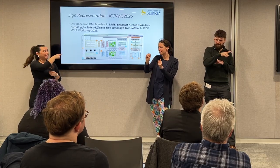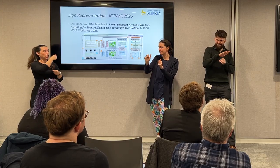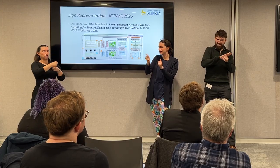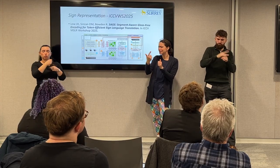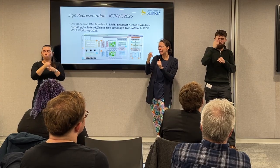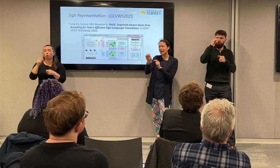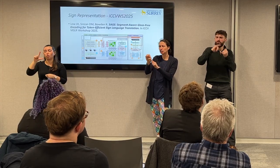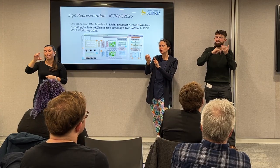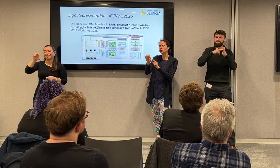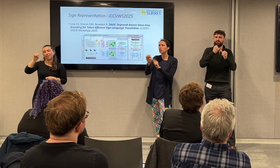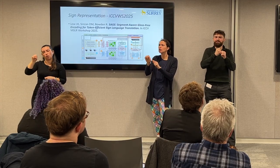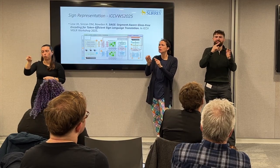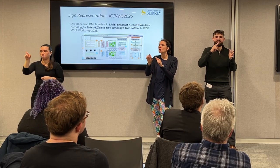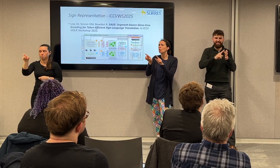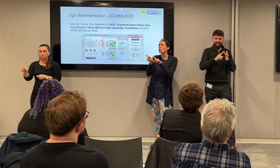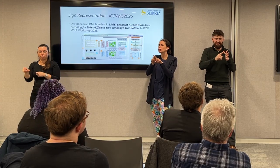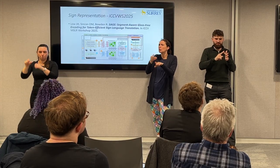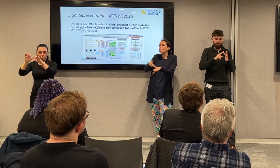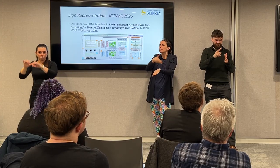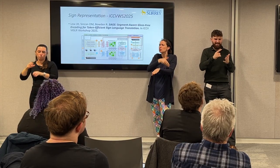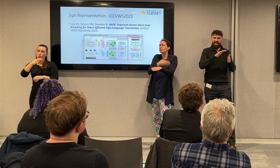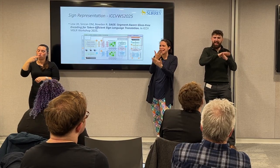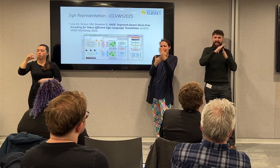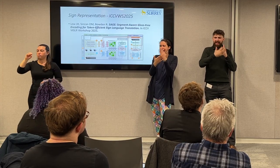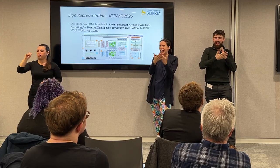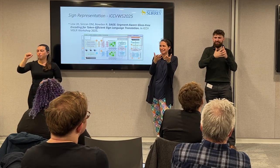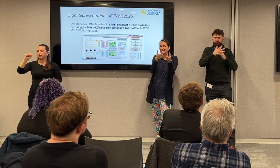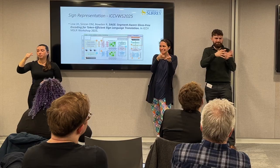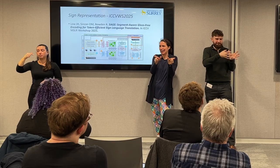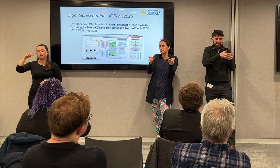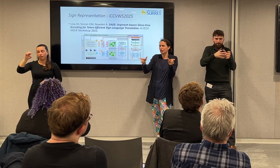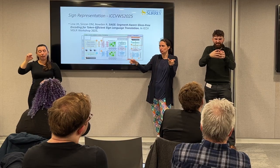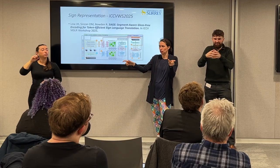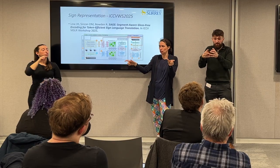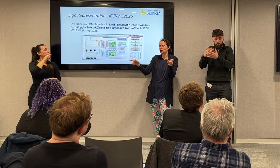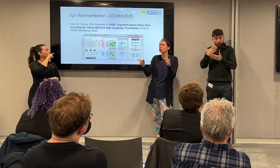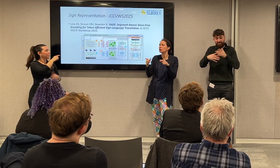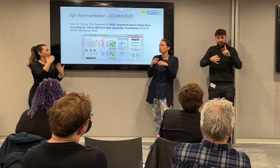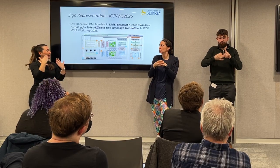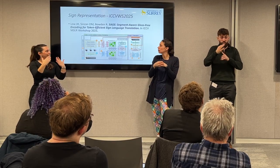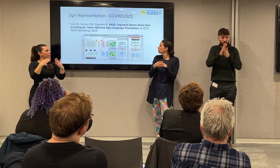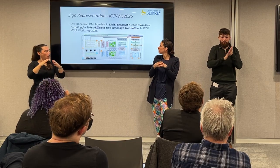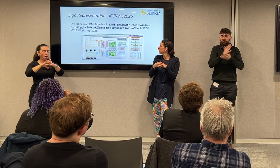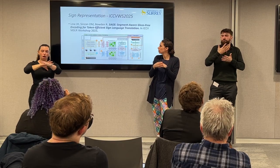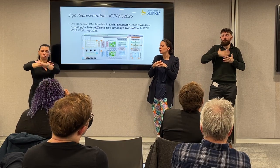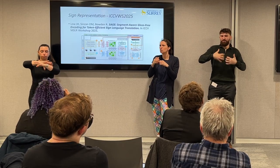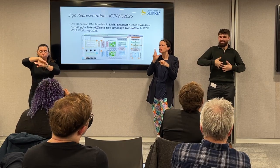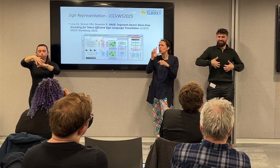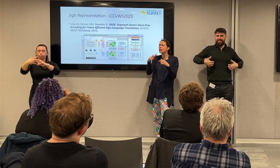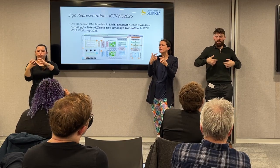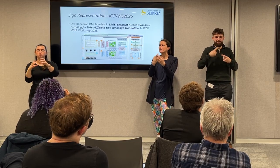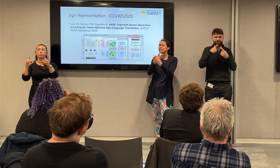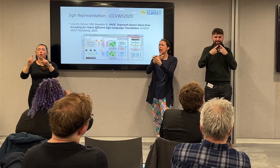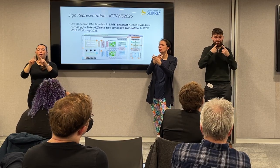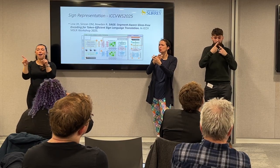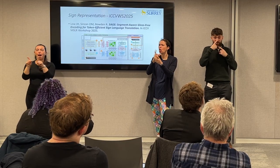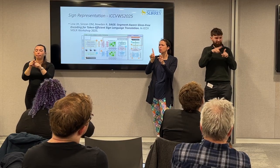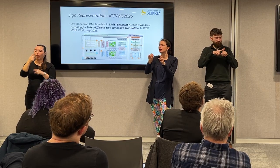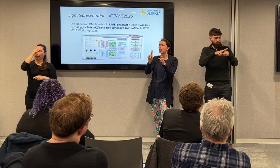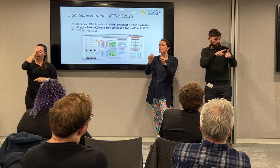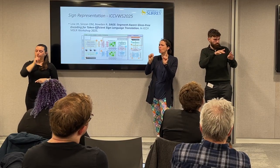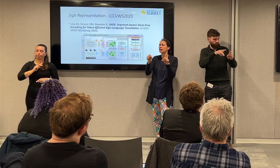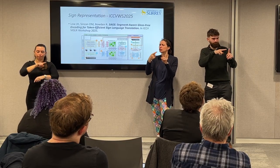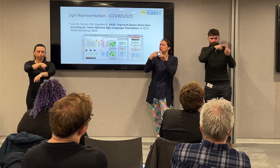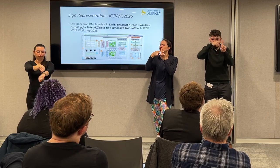the hand segmenter, so now we don't need any skeletal data at all. We can just do it from those tracked hands.